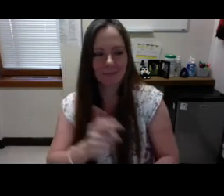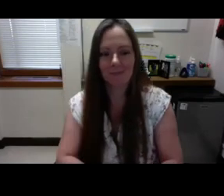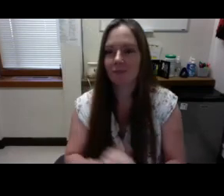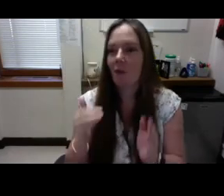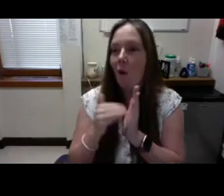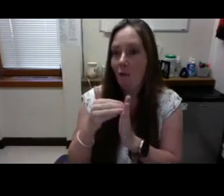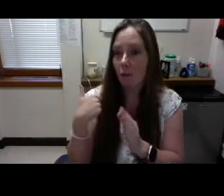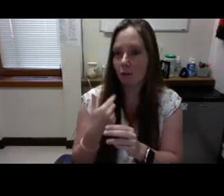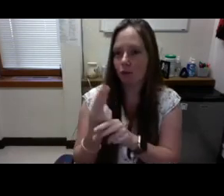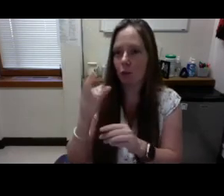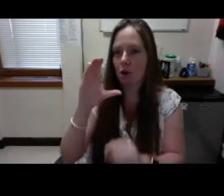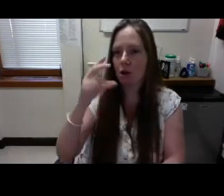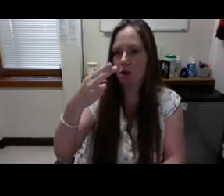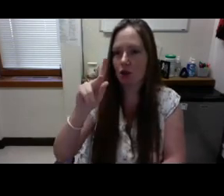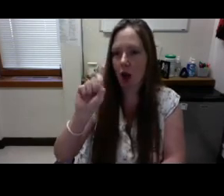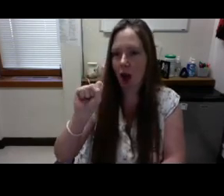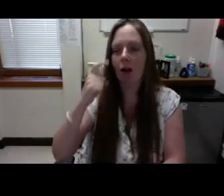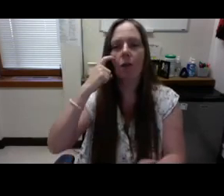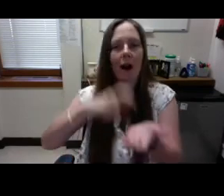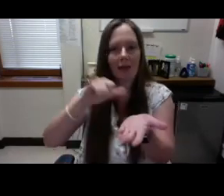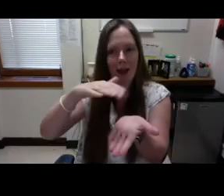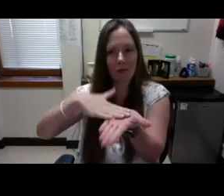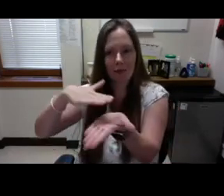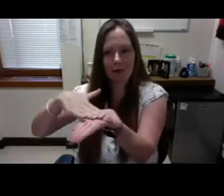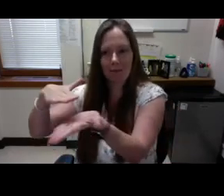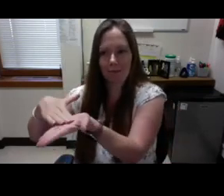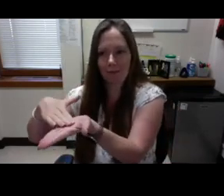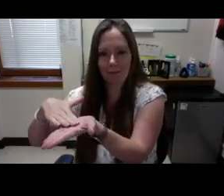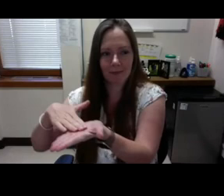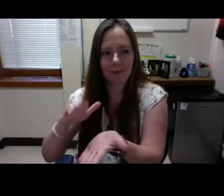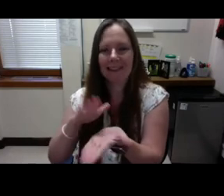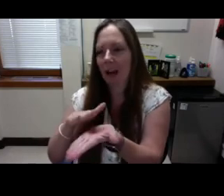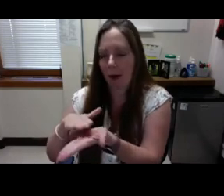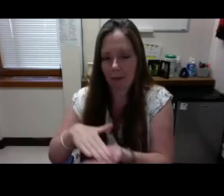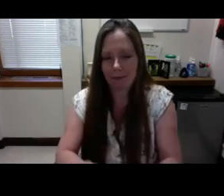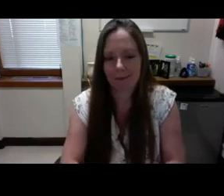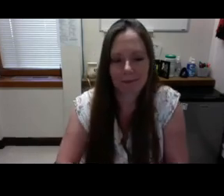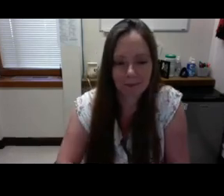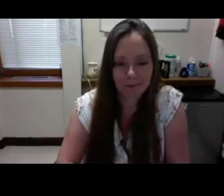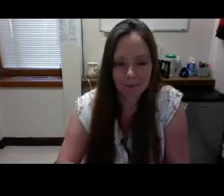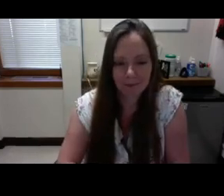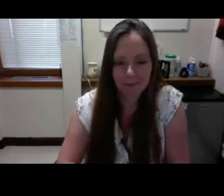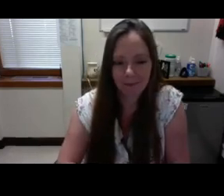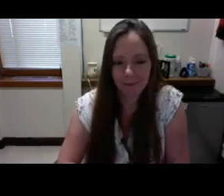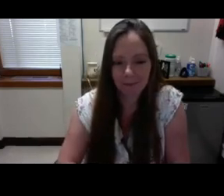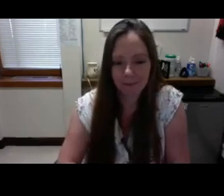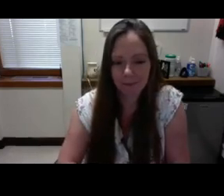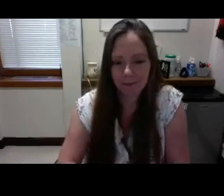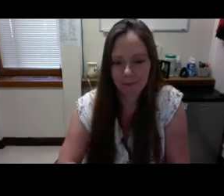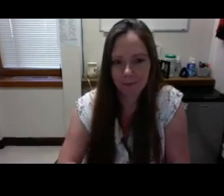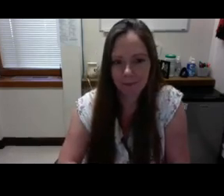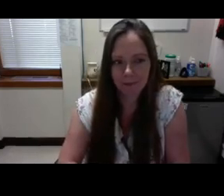same as in English. Often we use chunks, and those are recognized as syllables.